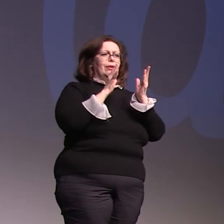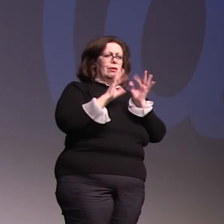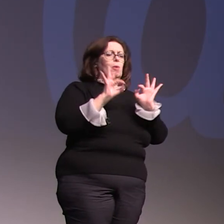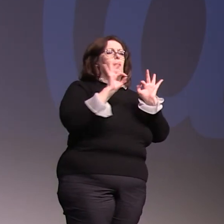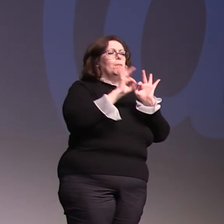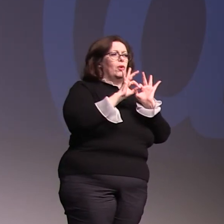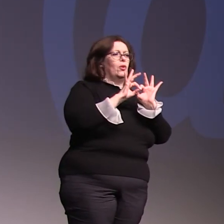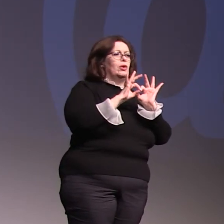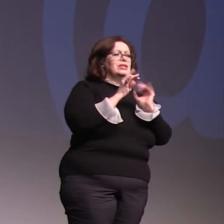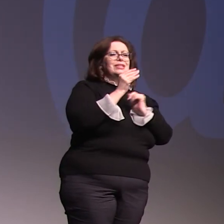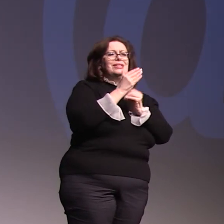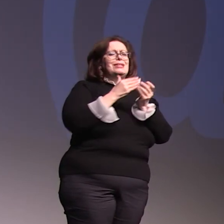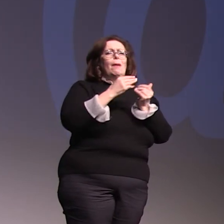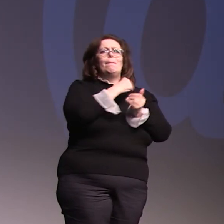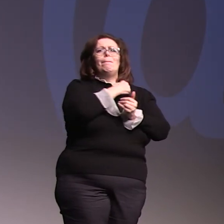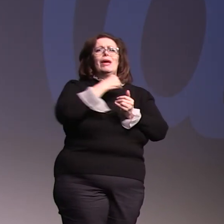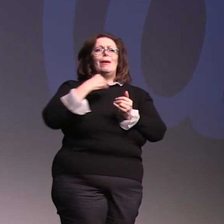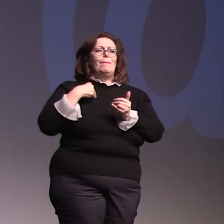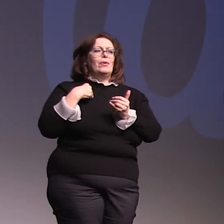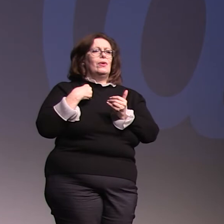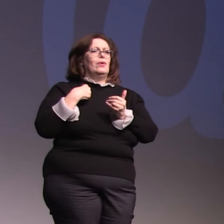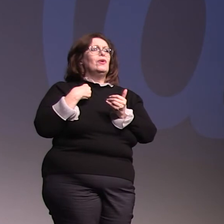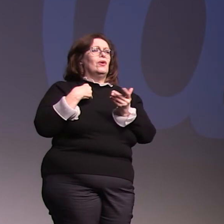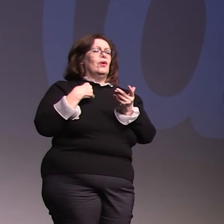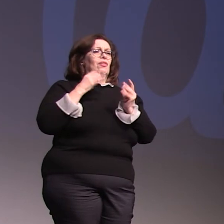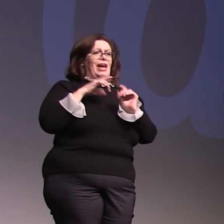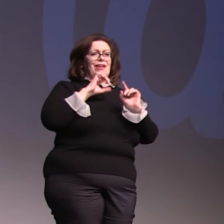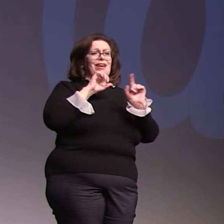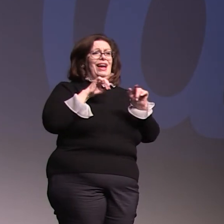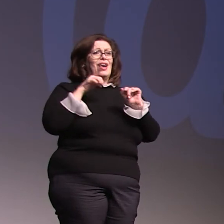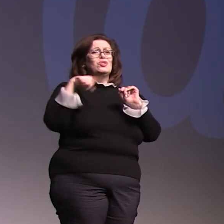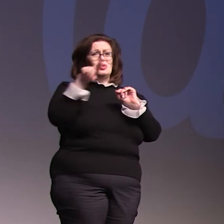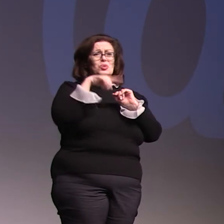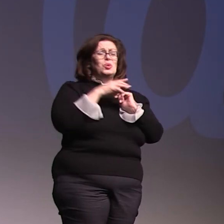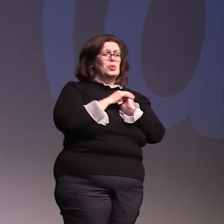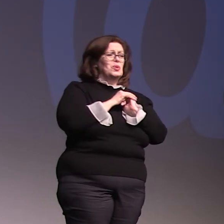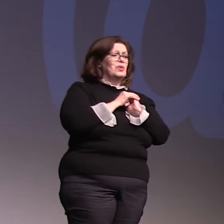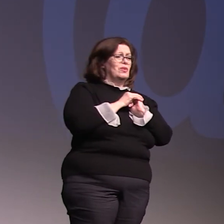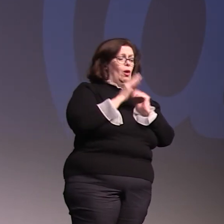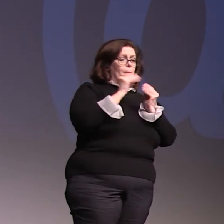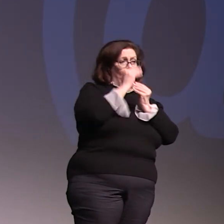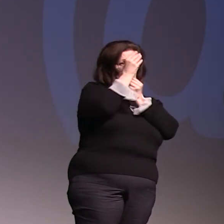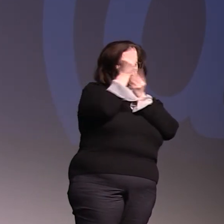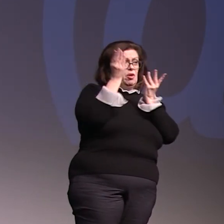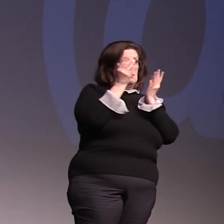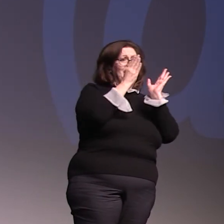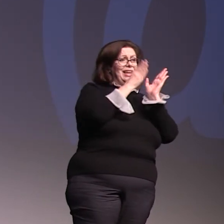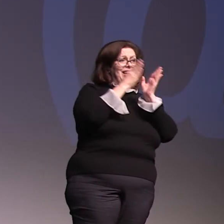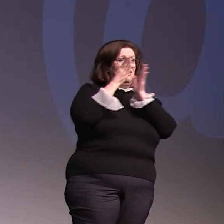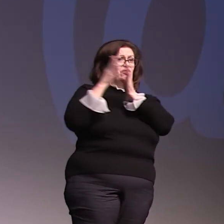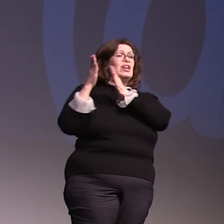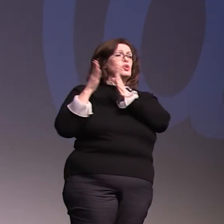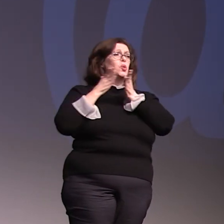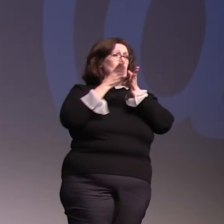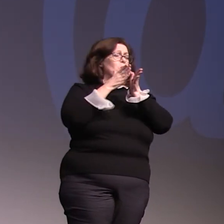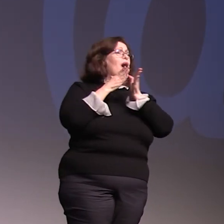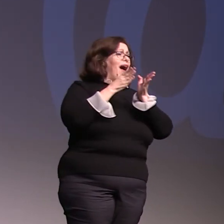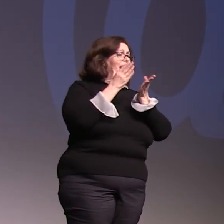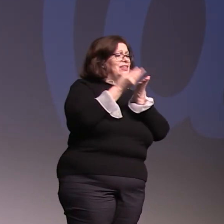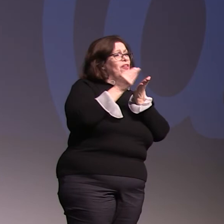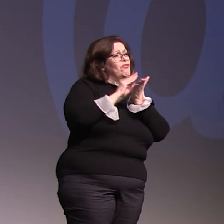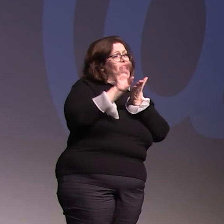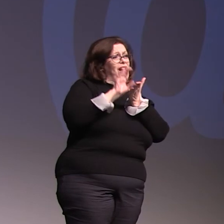General Assembly members and want to be able to answer to. It means that parents are going to have more information about the individual ways in which their students are